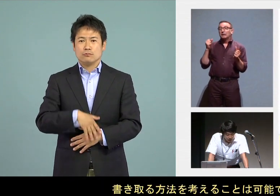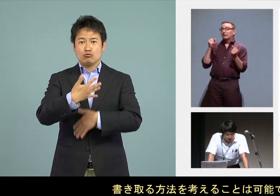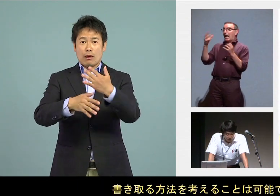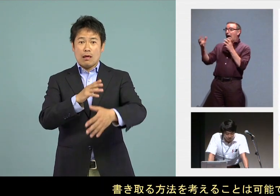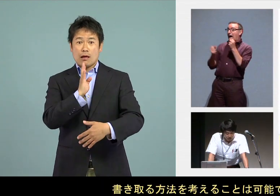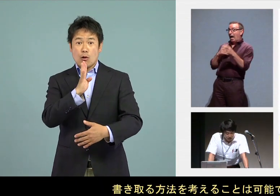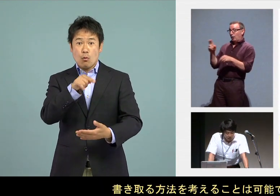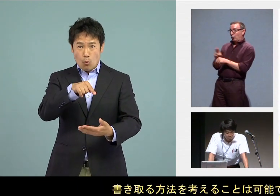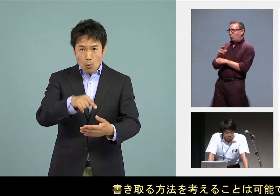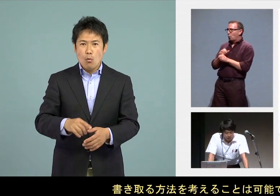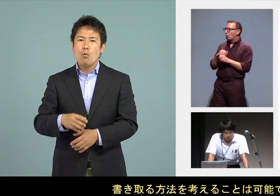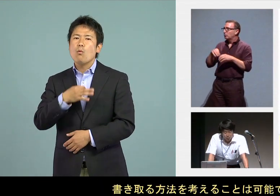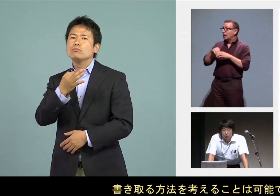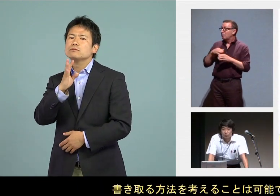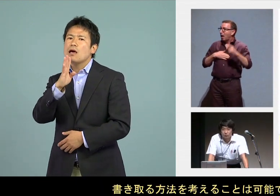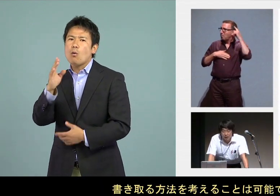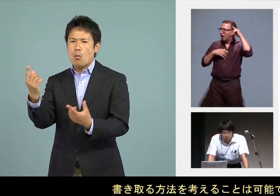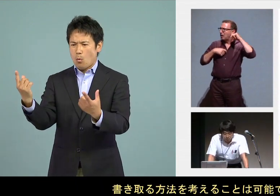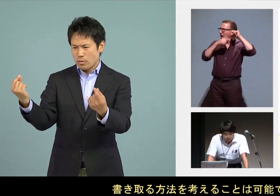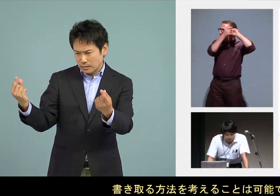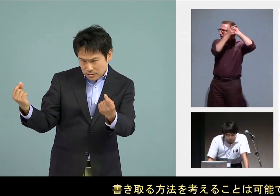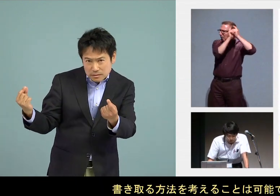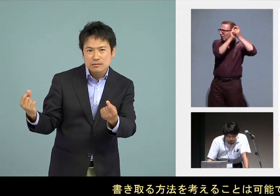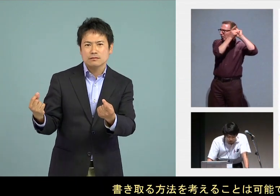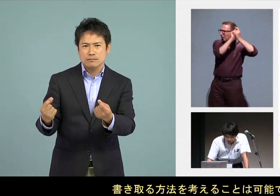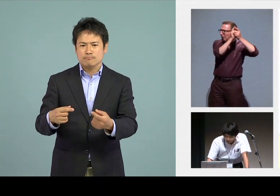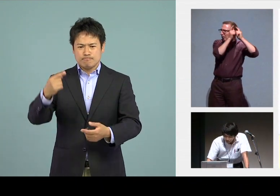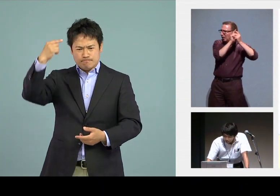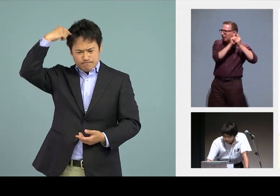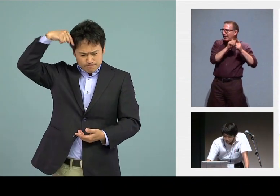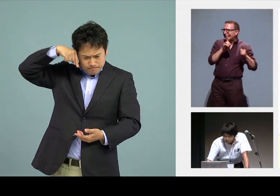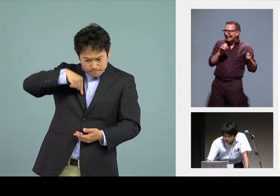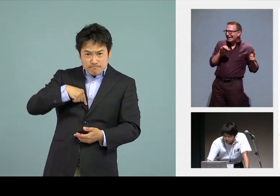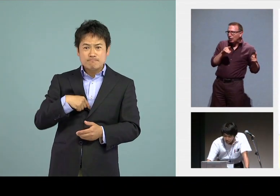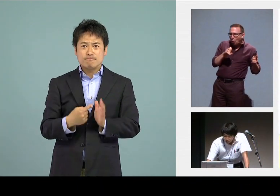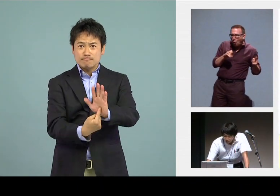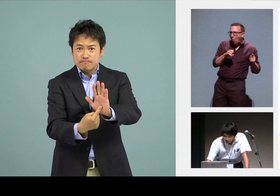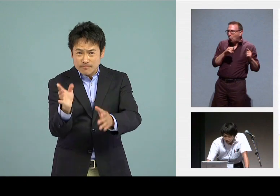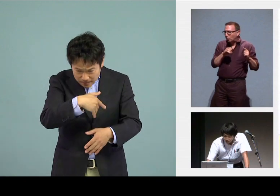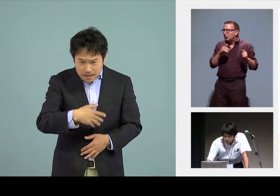decoding, as is the case with the spoken languages.